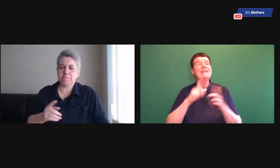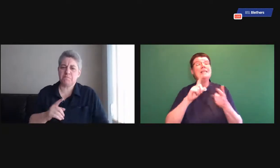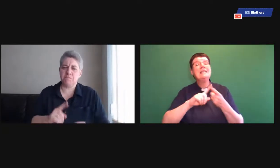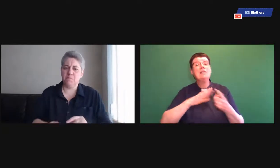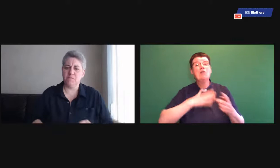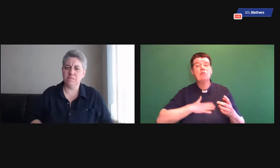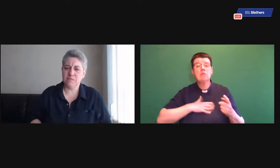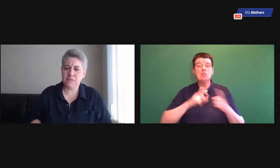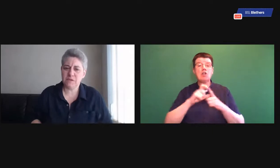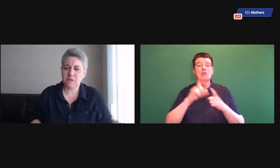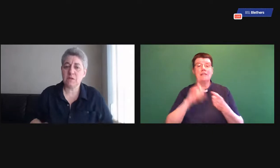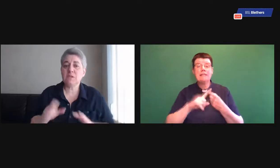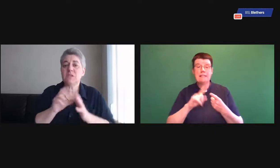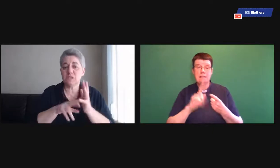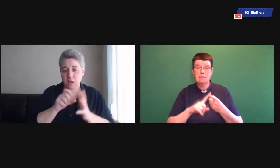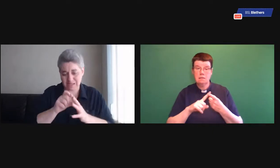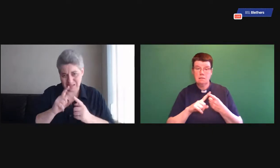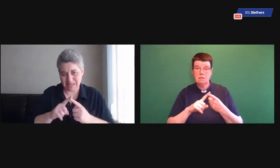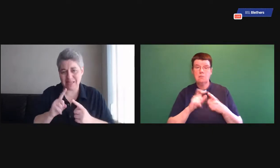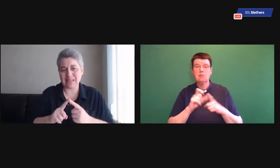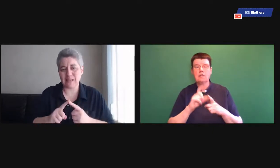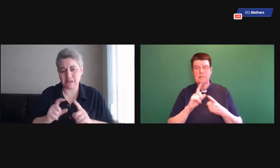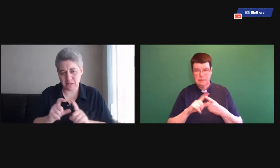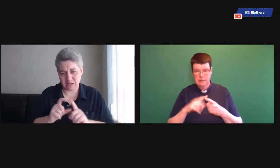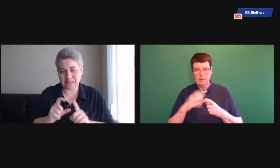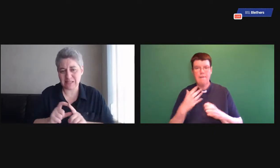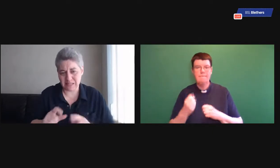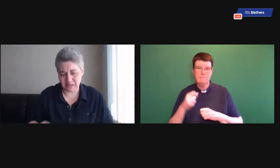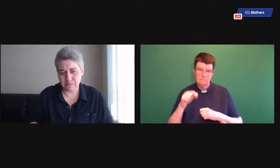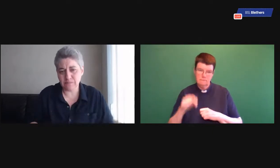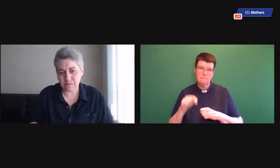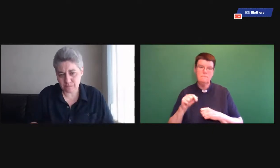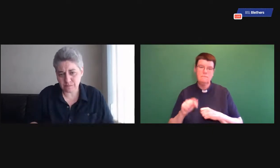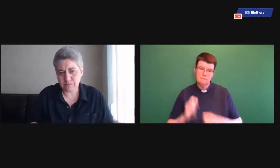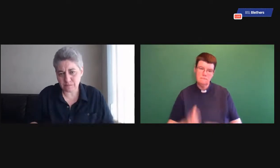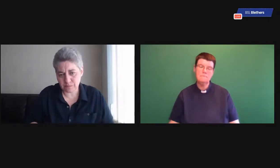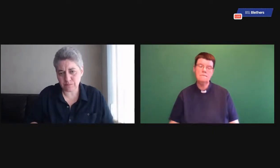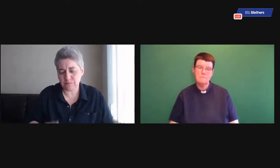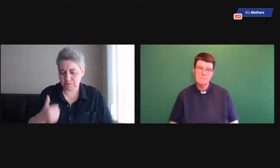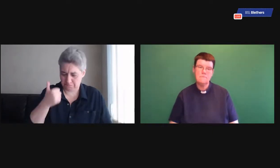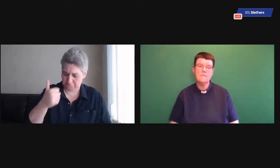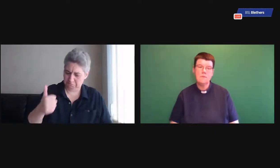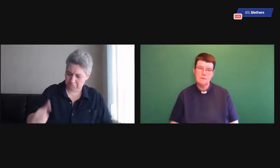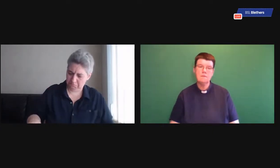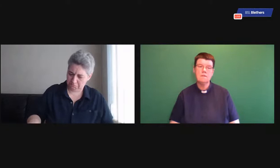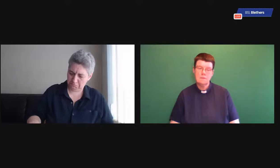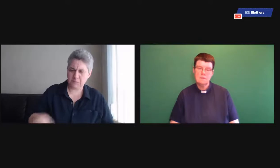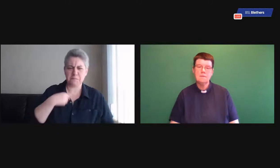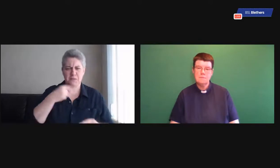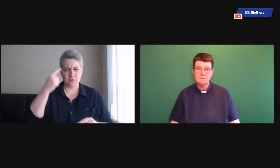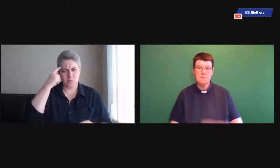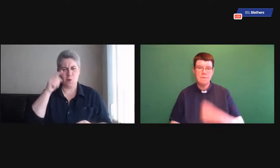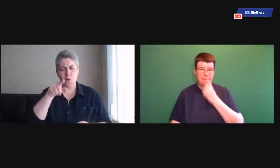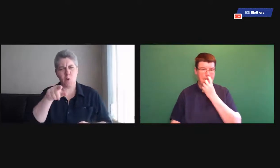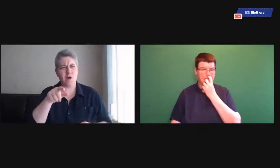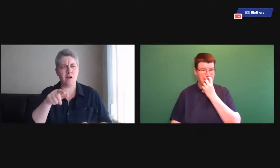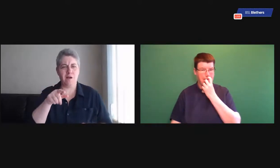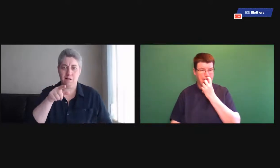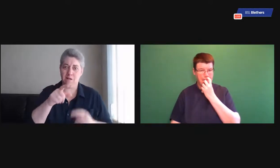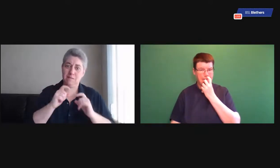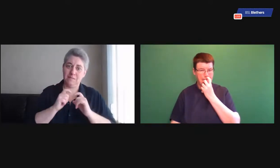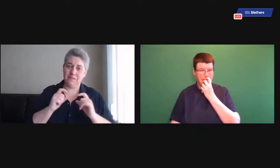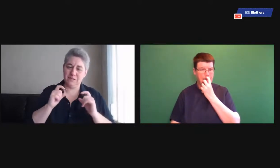only three. Oh, Dundee, I've forgotten. Excuse me, Dundee. Dundee has a deaf club as well. That's